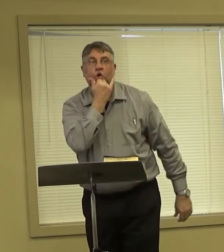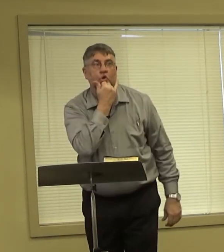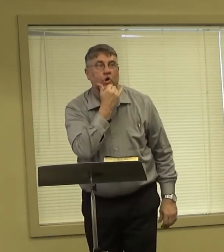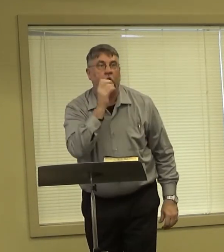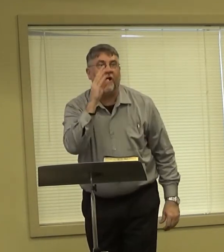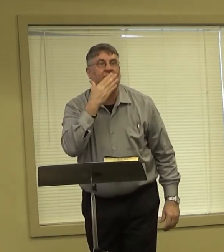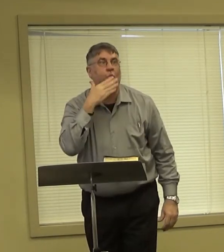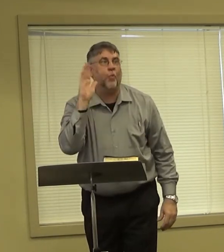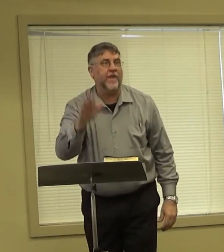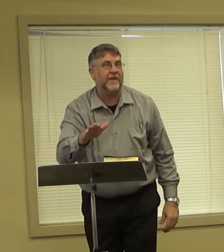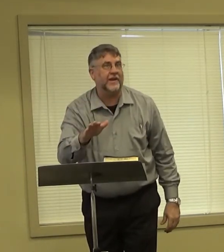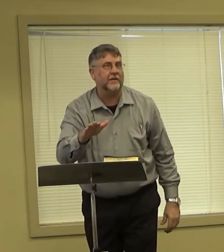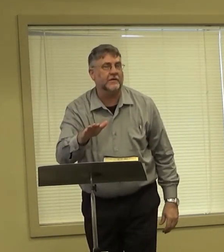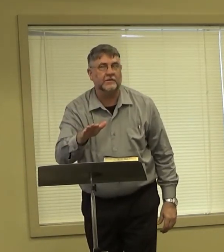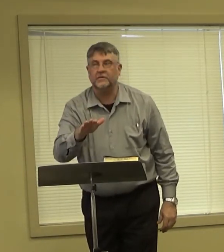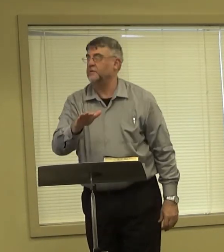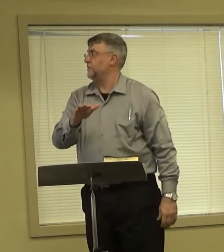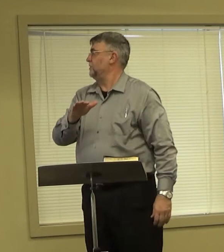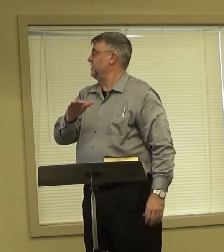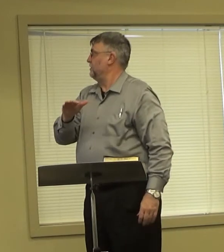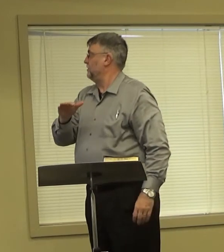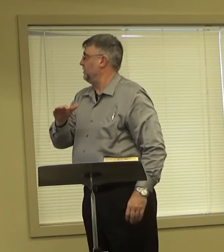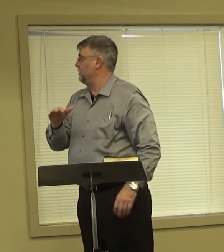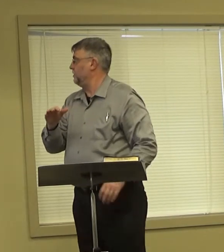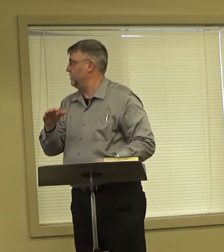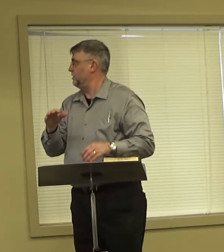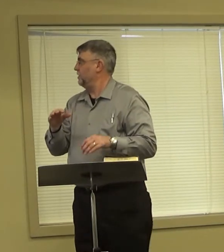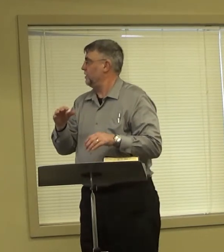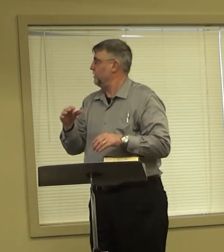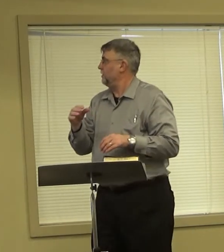away astray with the error of the wicked.